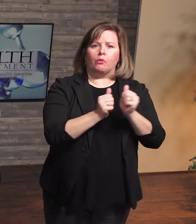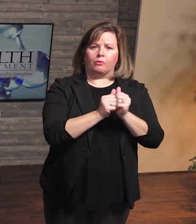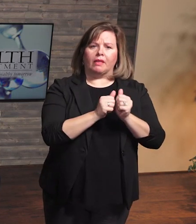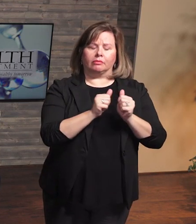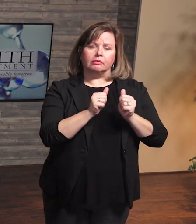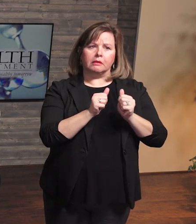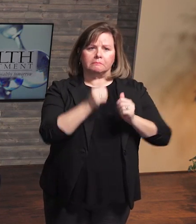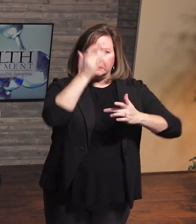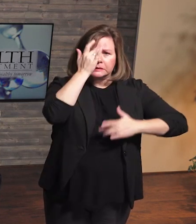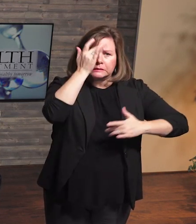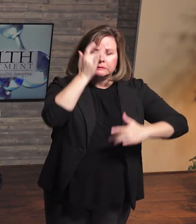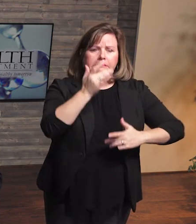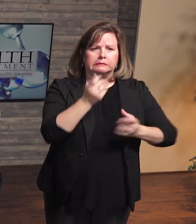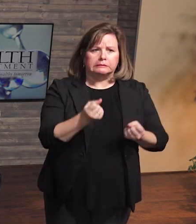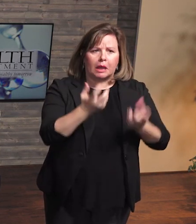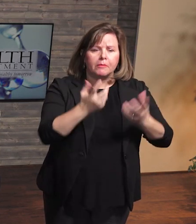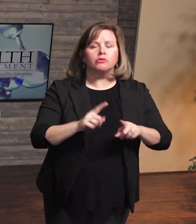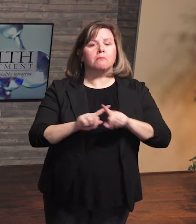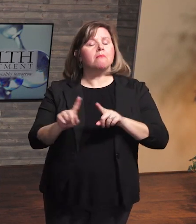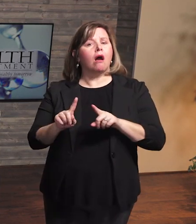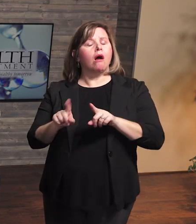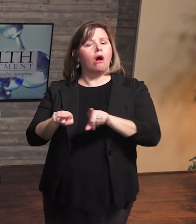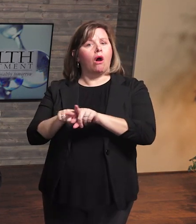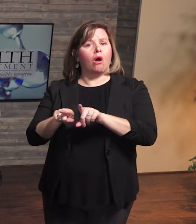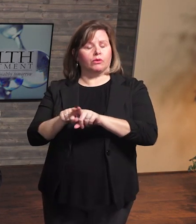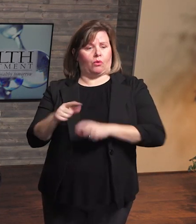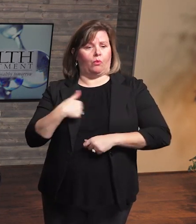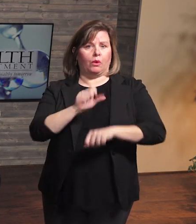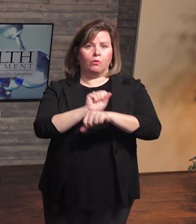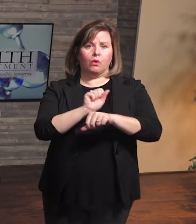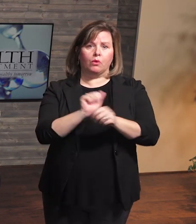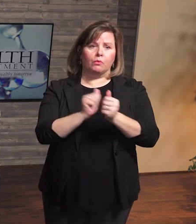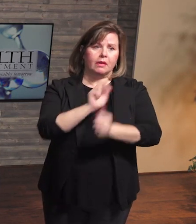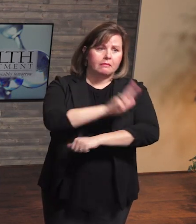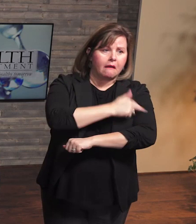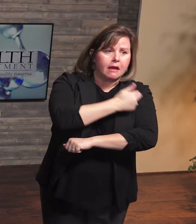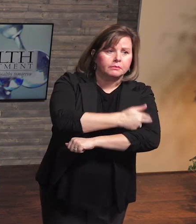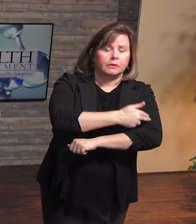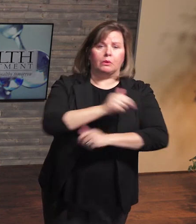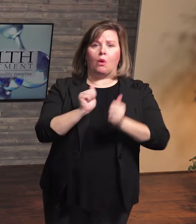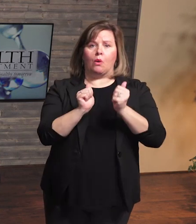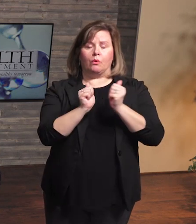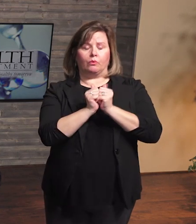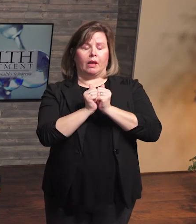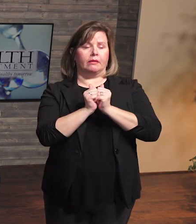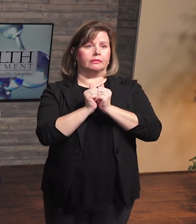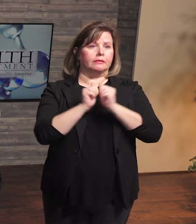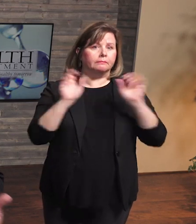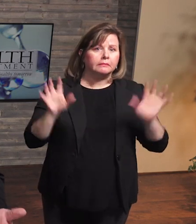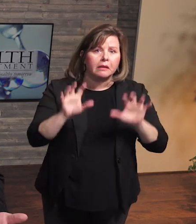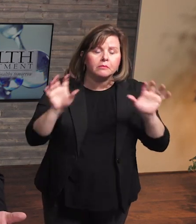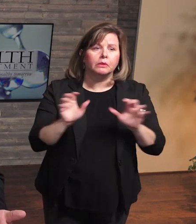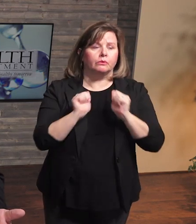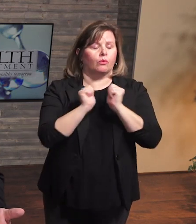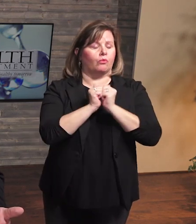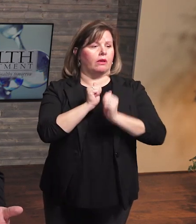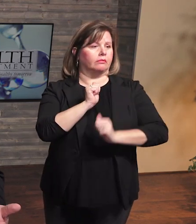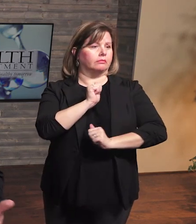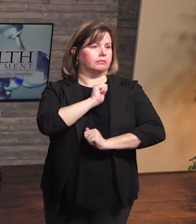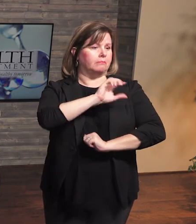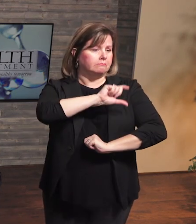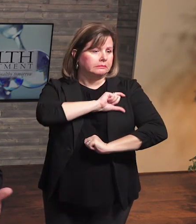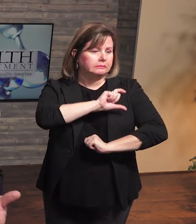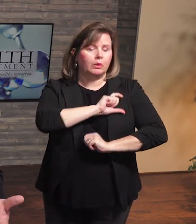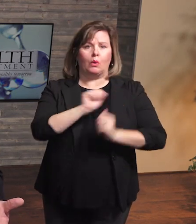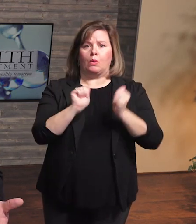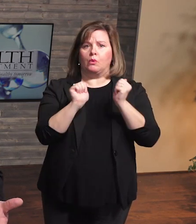working with hospitals, working with first responders, working with cities, townships, and villages, businesses throughout West Michigan,